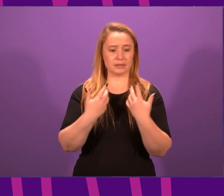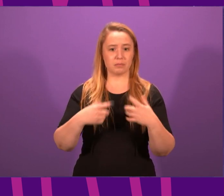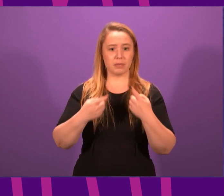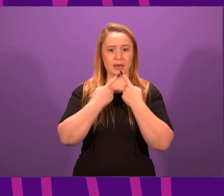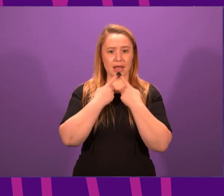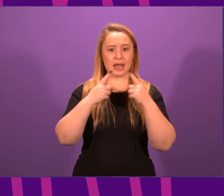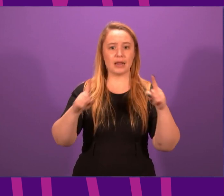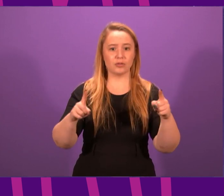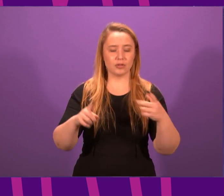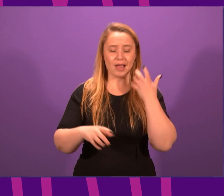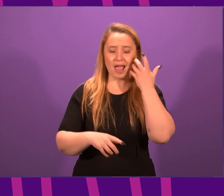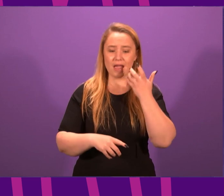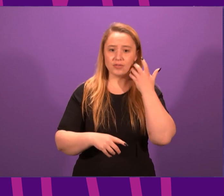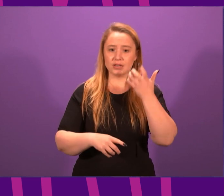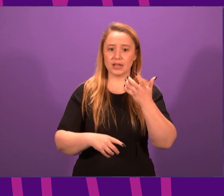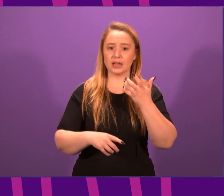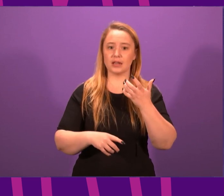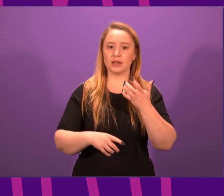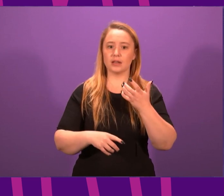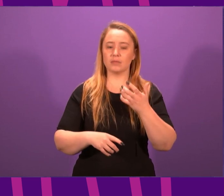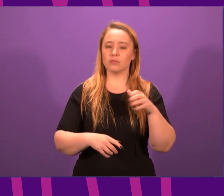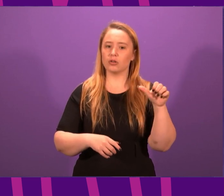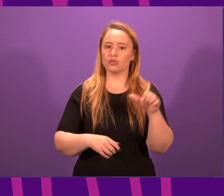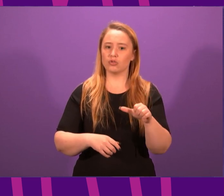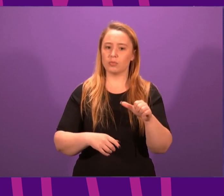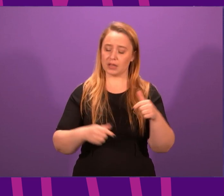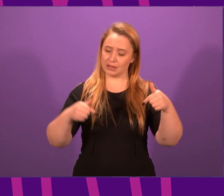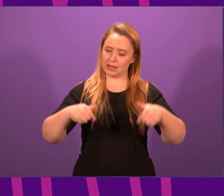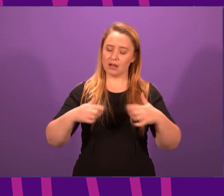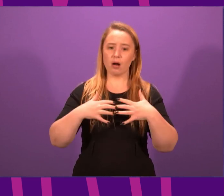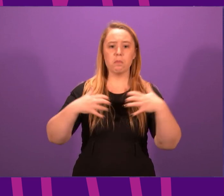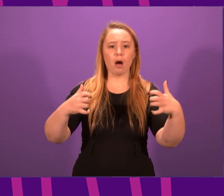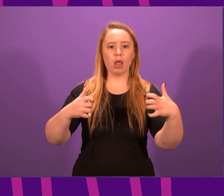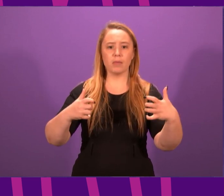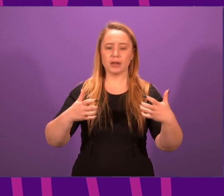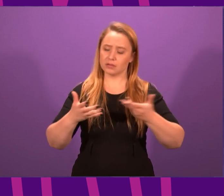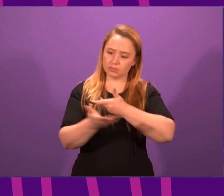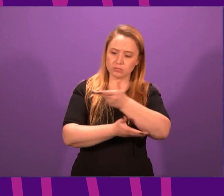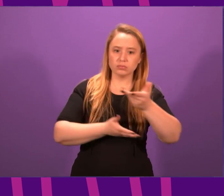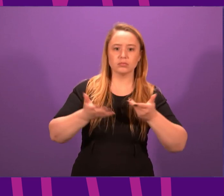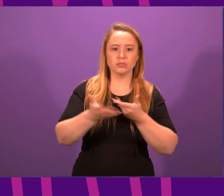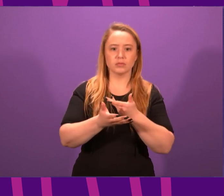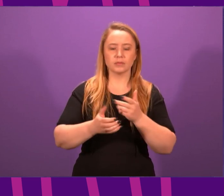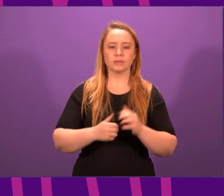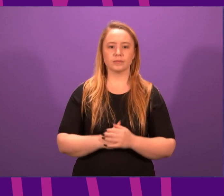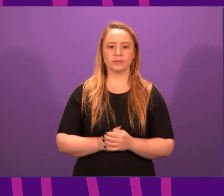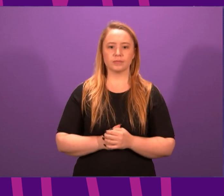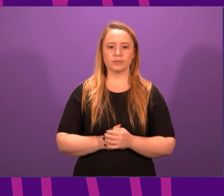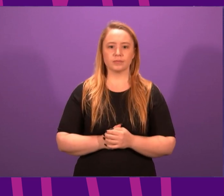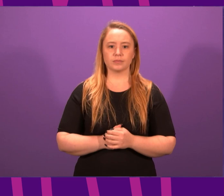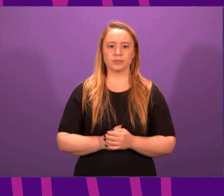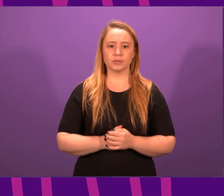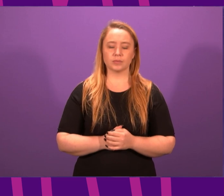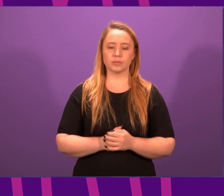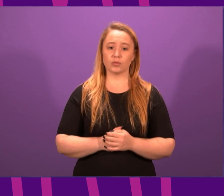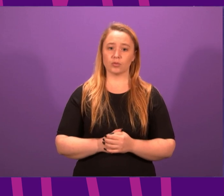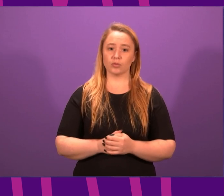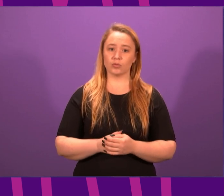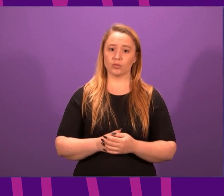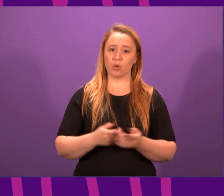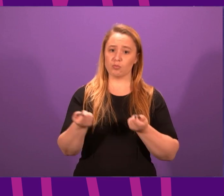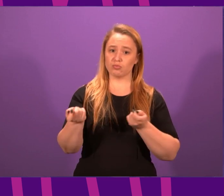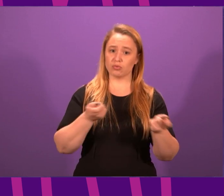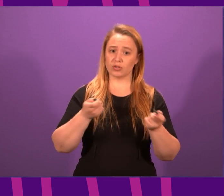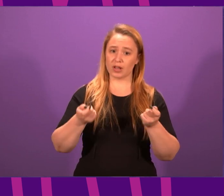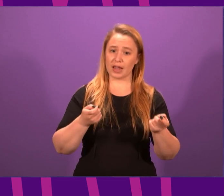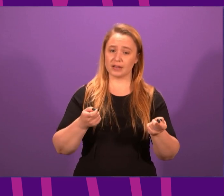at a daily press conference rather than to this Parliament. Both those things should make the presiding officer as